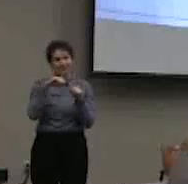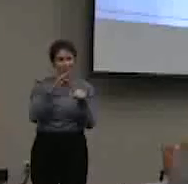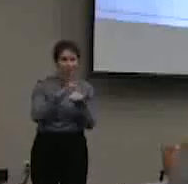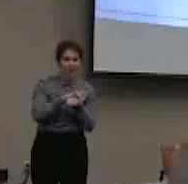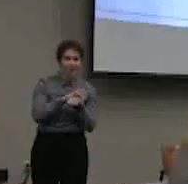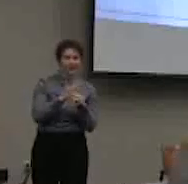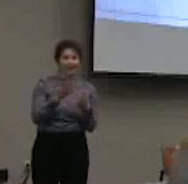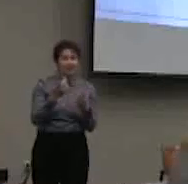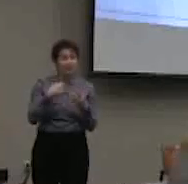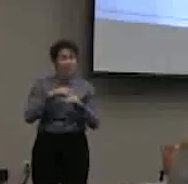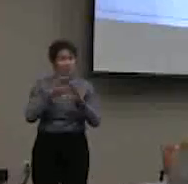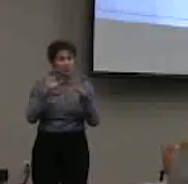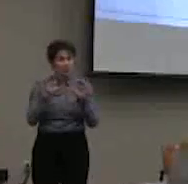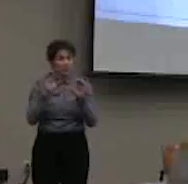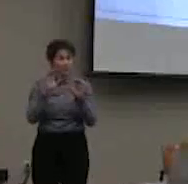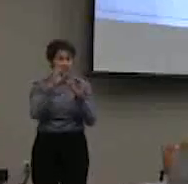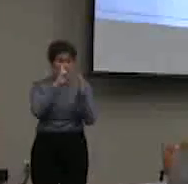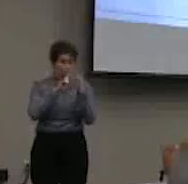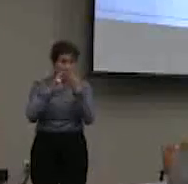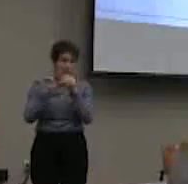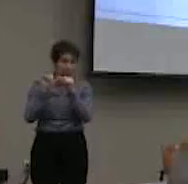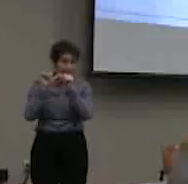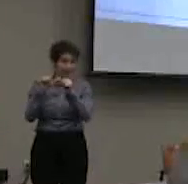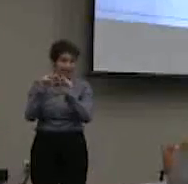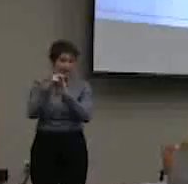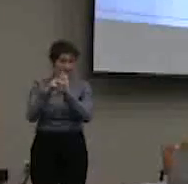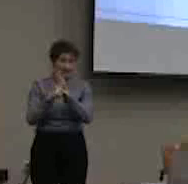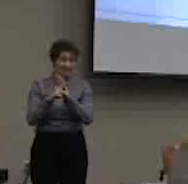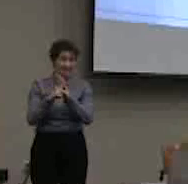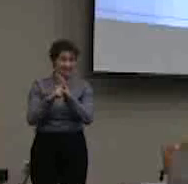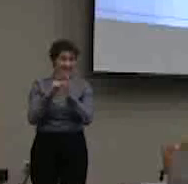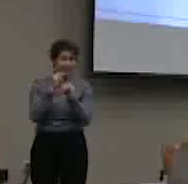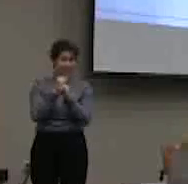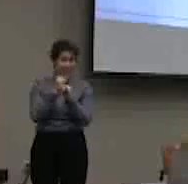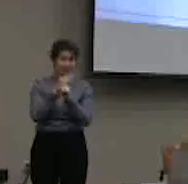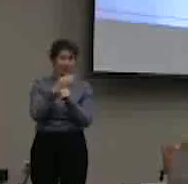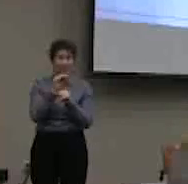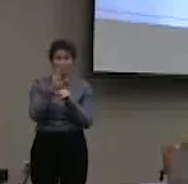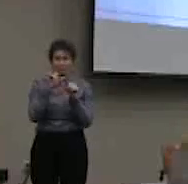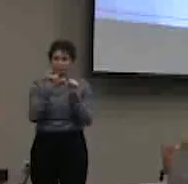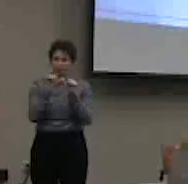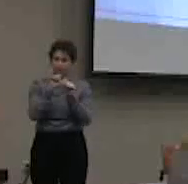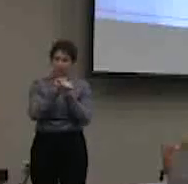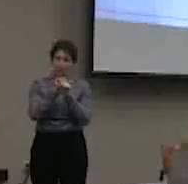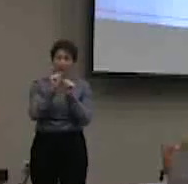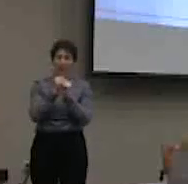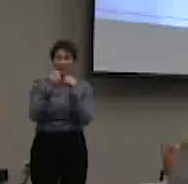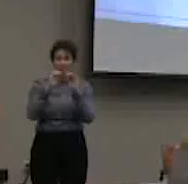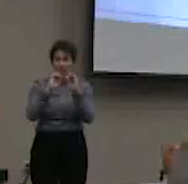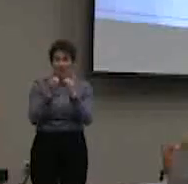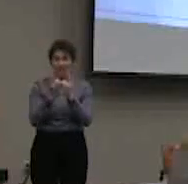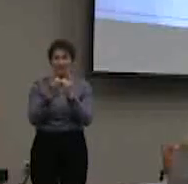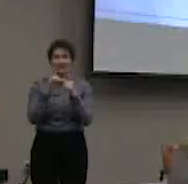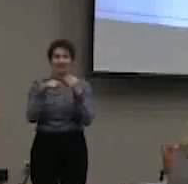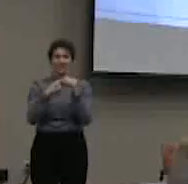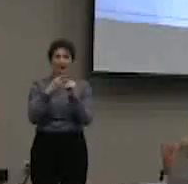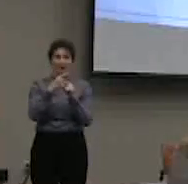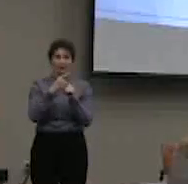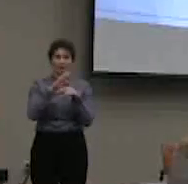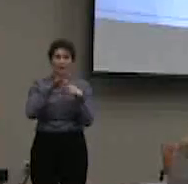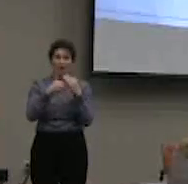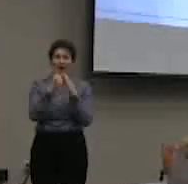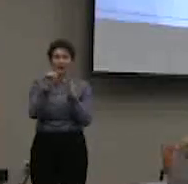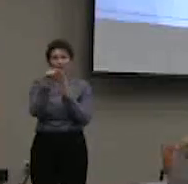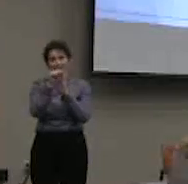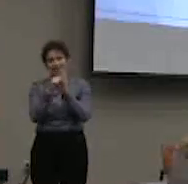At the Policy Institute, and Libby has continued this, working with the department on other states, et cetera, et cetera. But, and so it's so